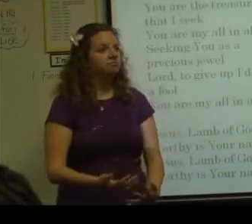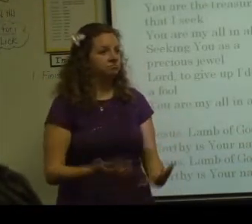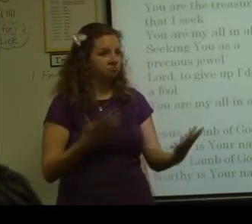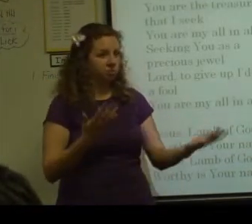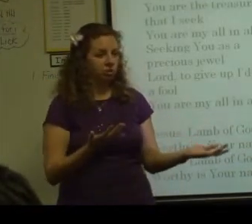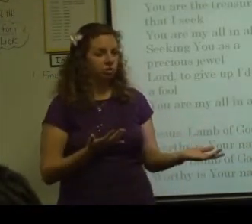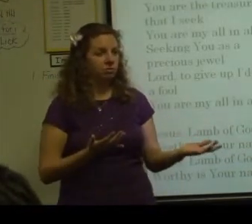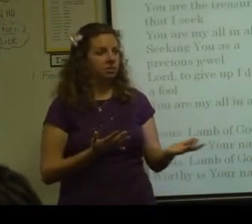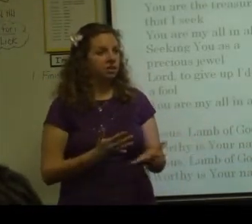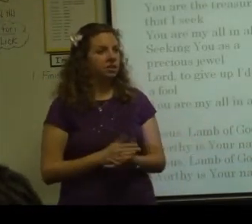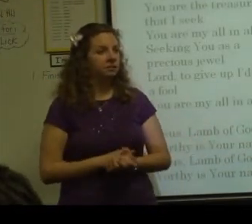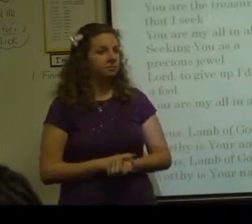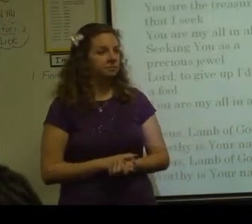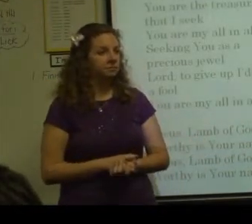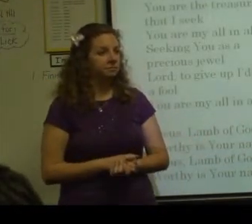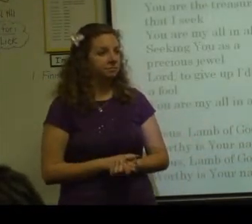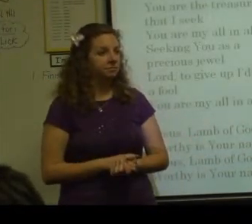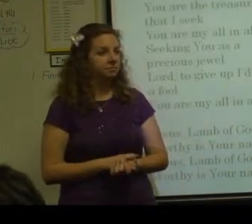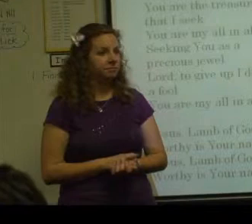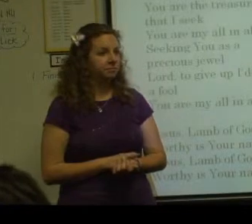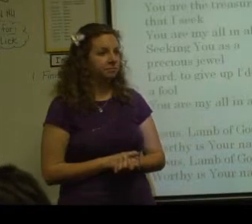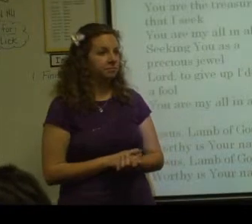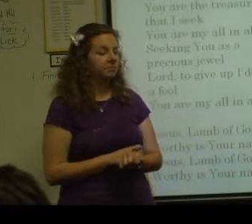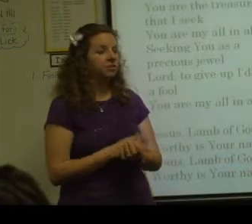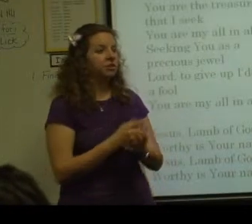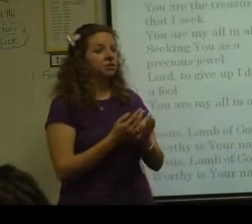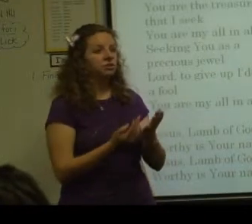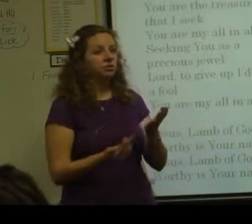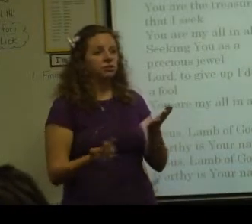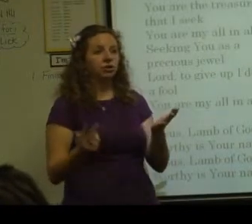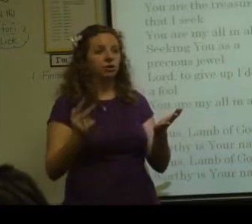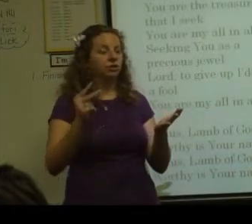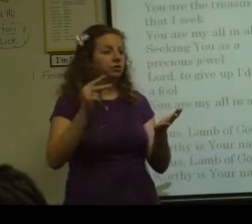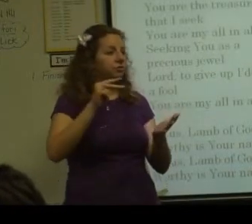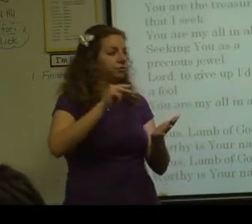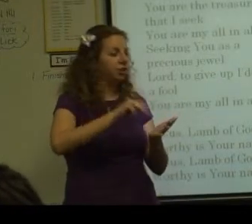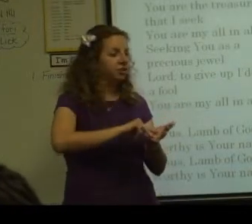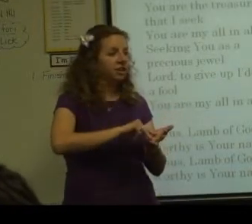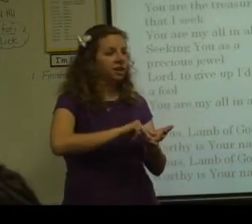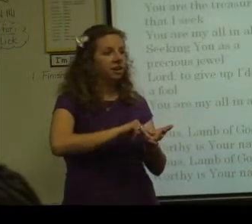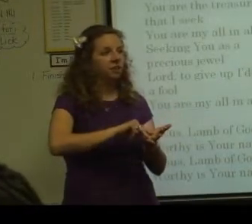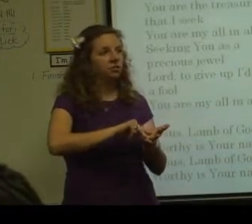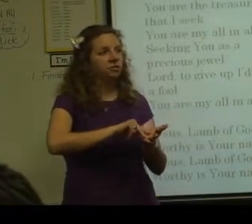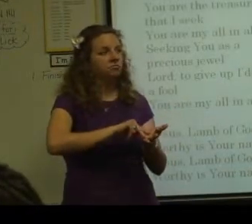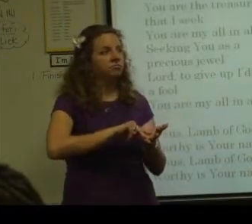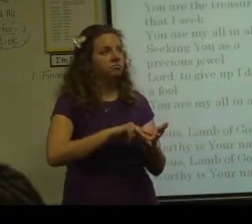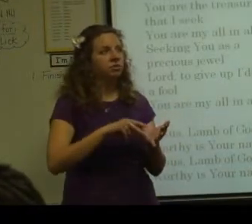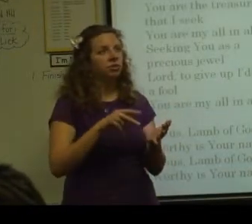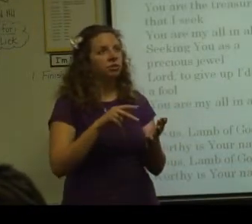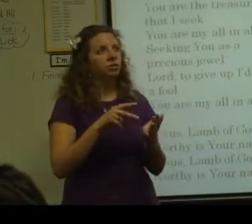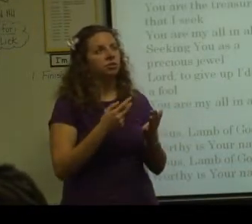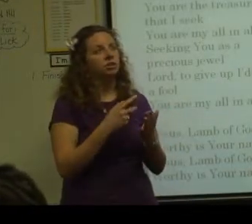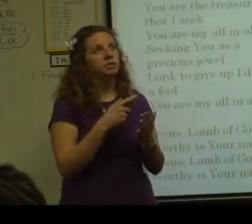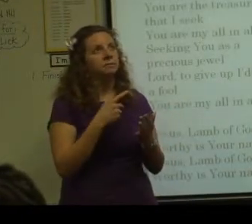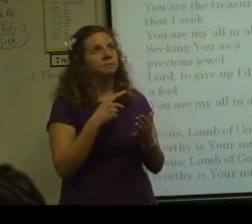So you could do something like You that. fall down and your breath's knocked out and your heart fails. So you fall down, or let's see.